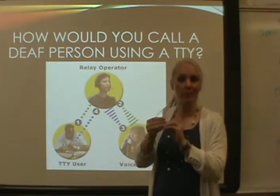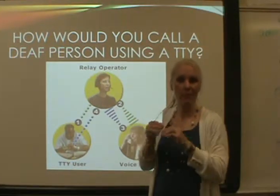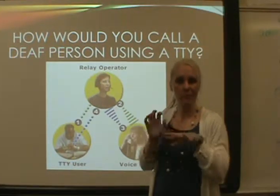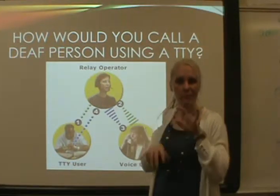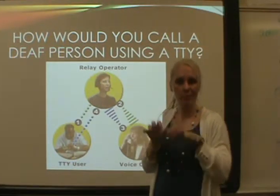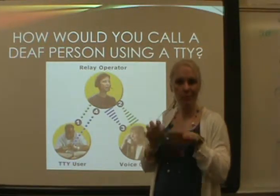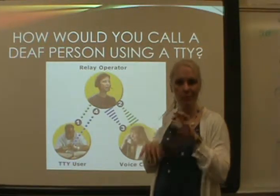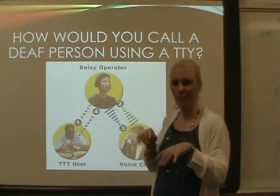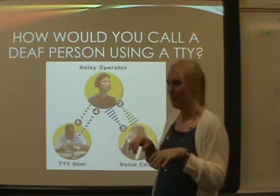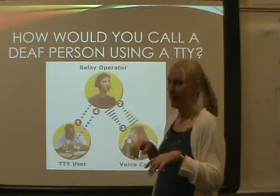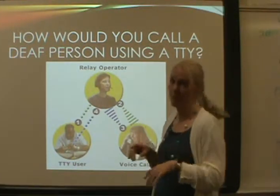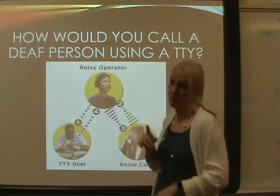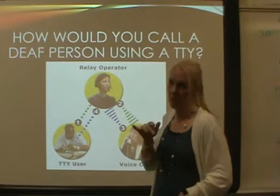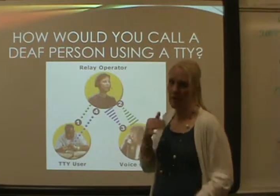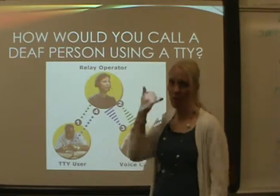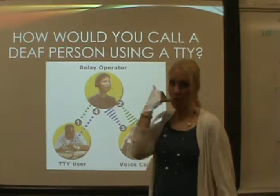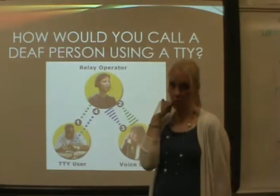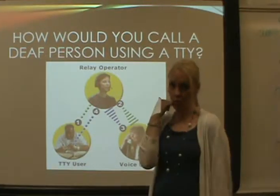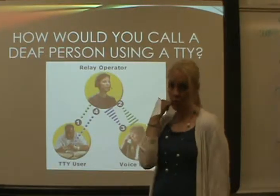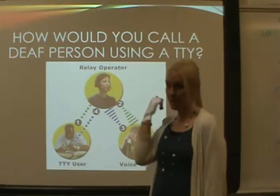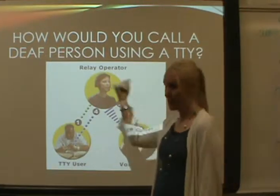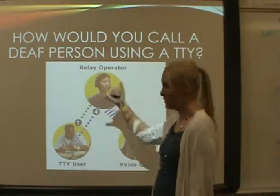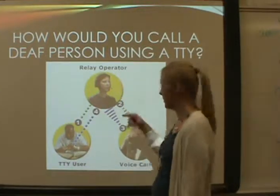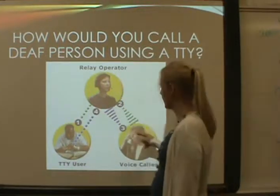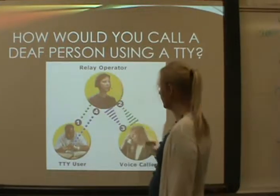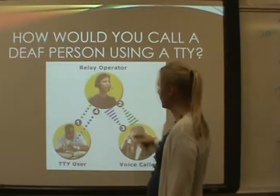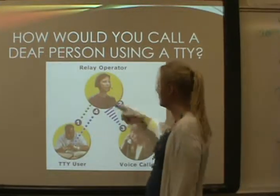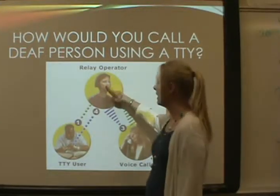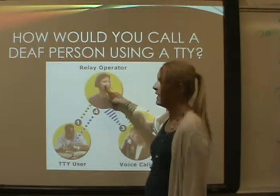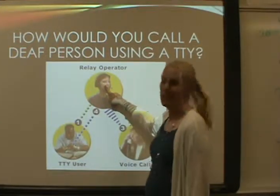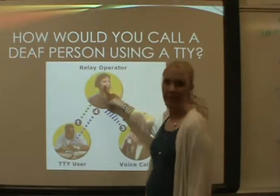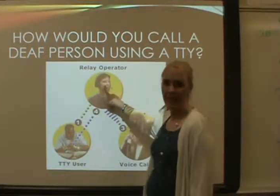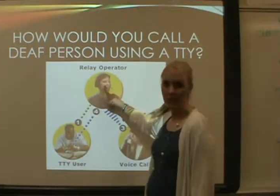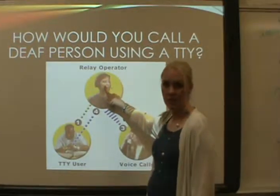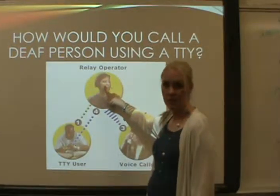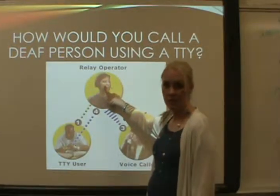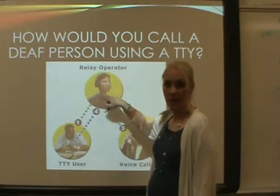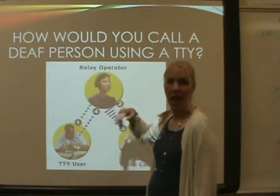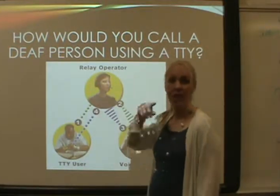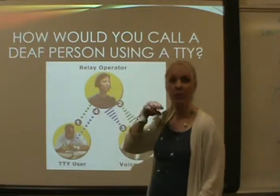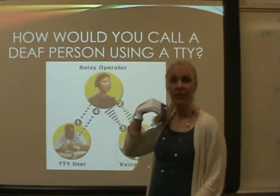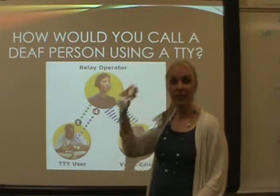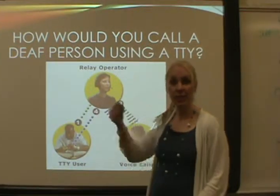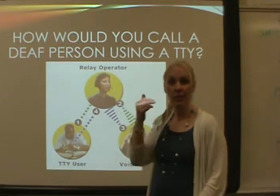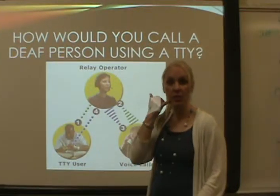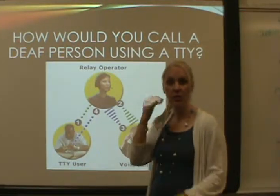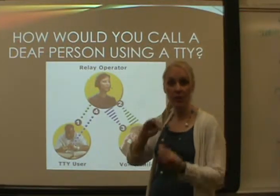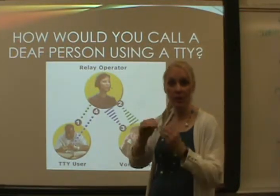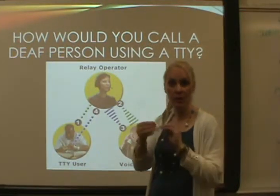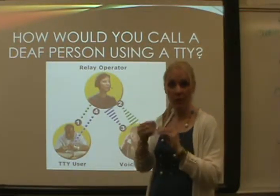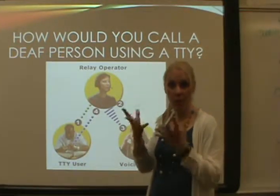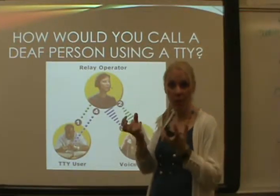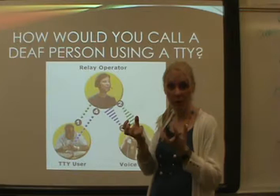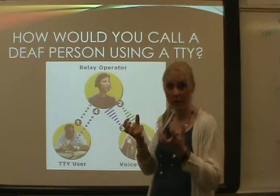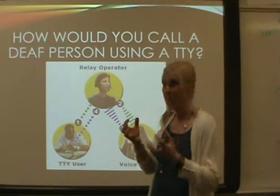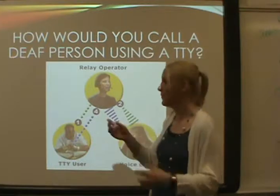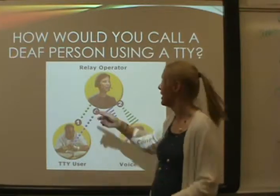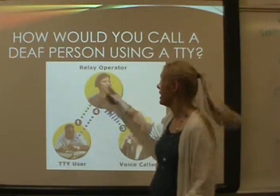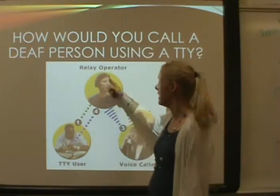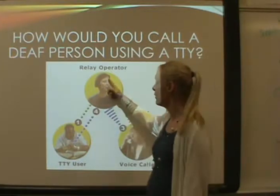number. You call the special number. He answers, and you give him the phone number that you want. He will